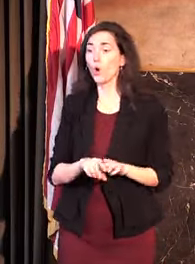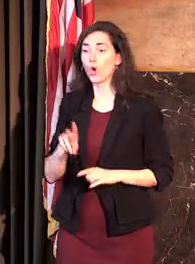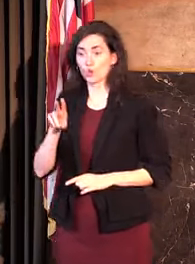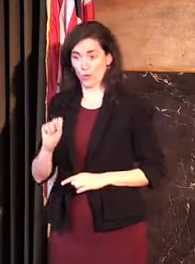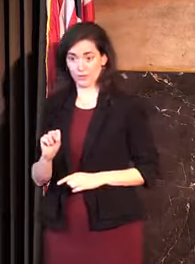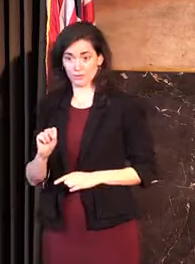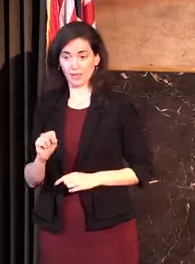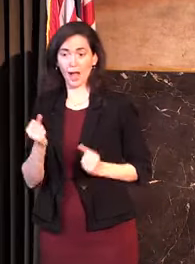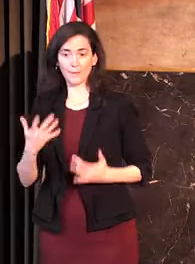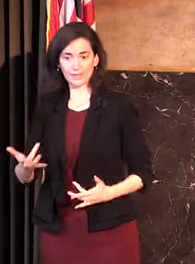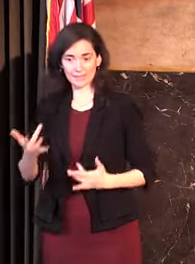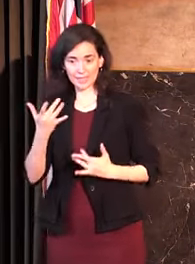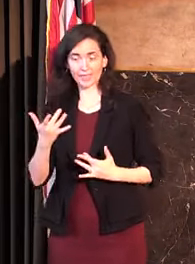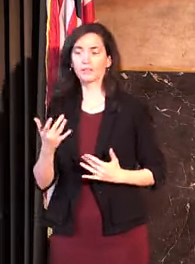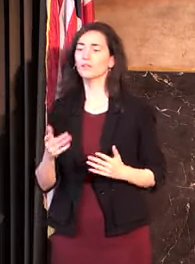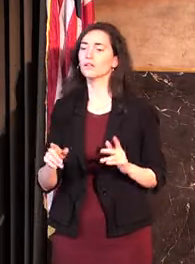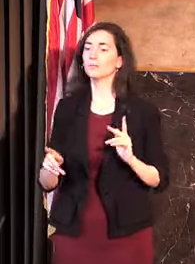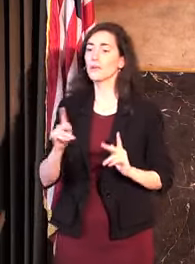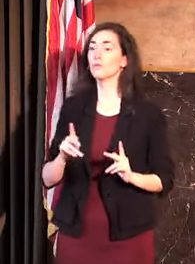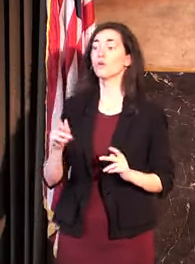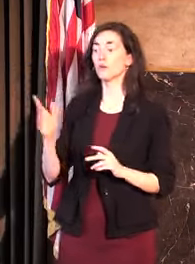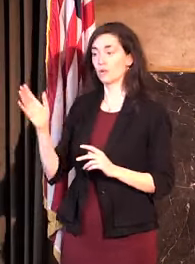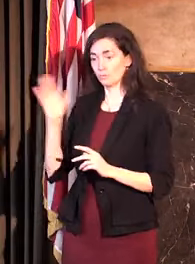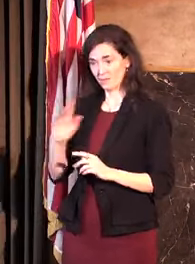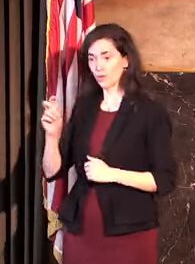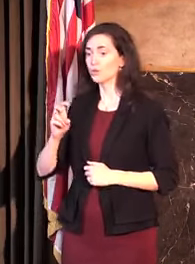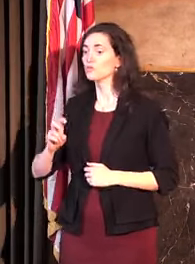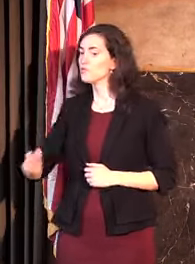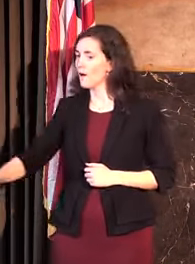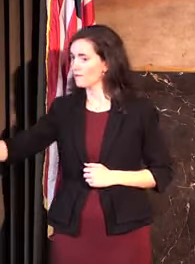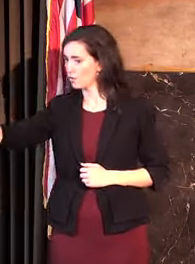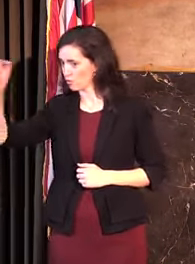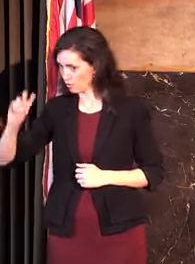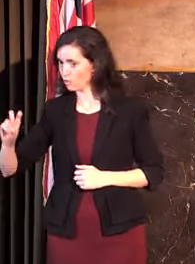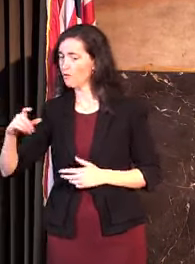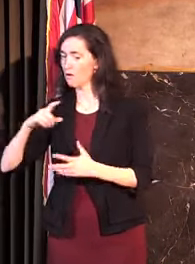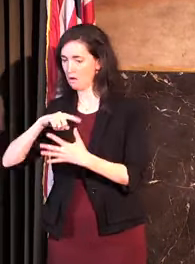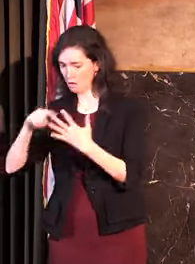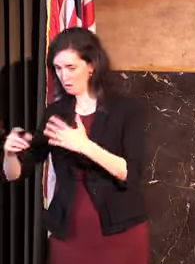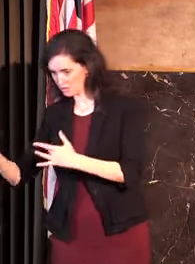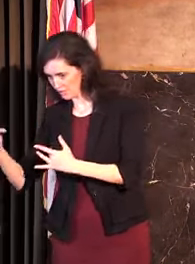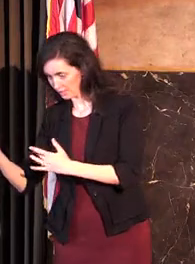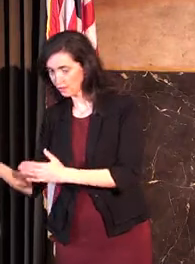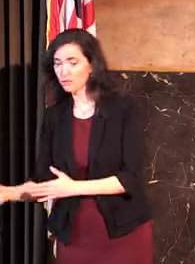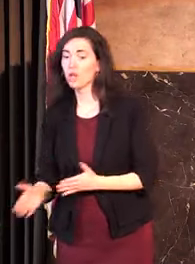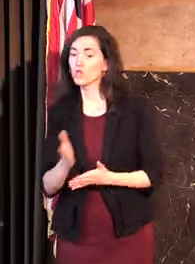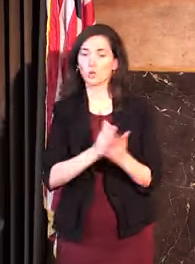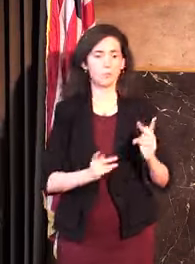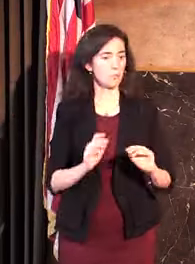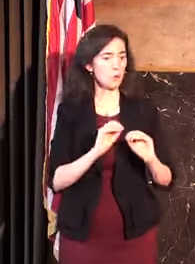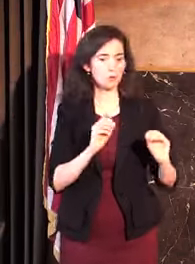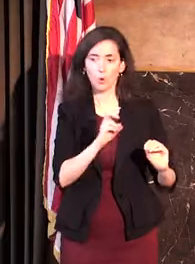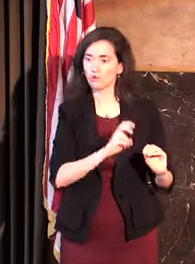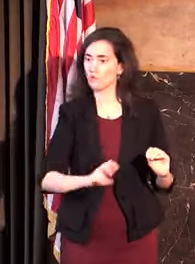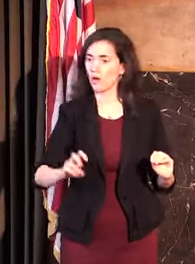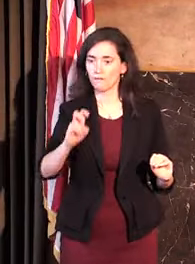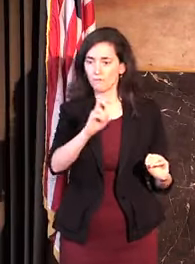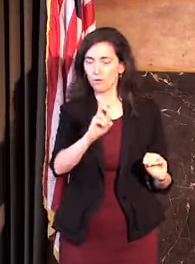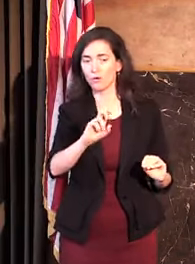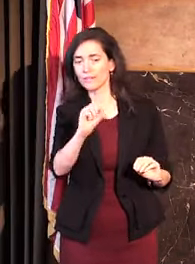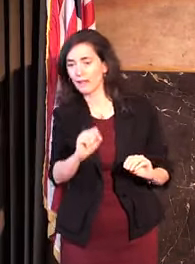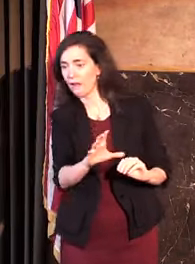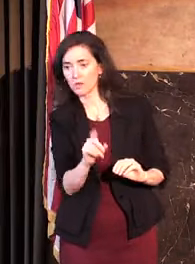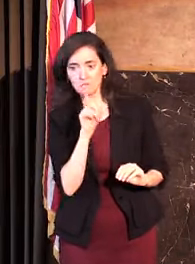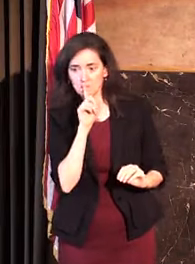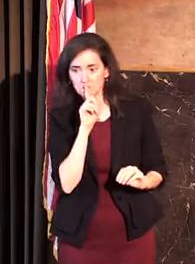it includes both individuals who have recently traveled to Southern Africa and individuals who did not, and presumably were